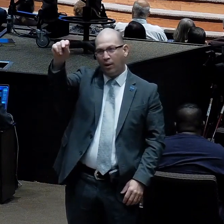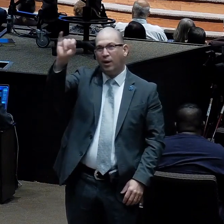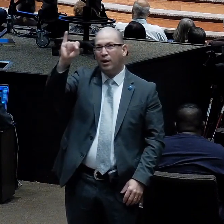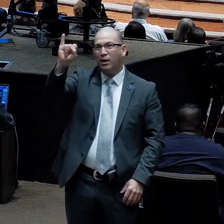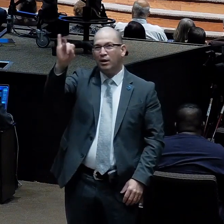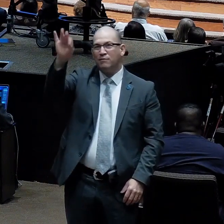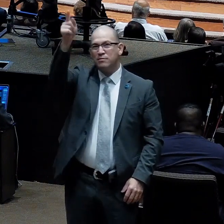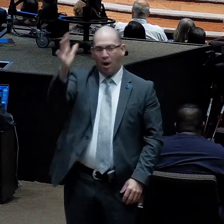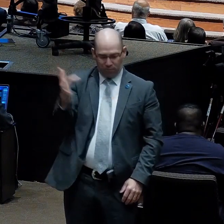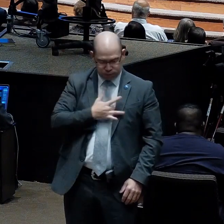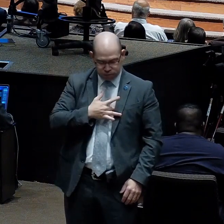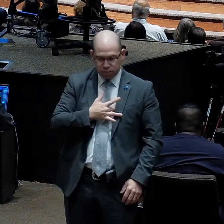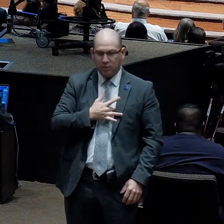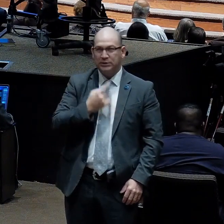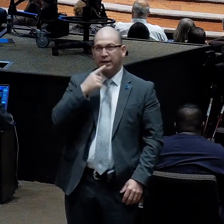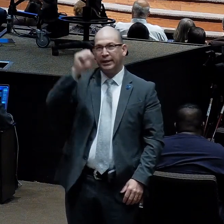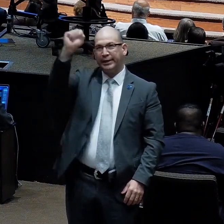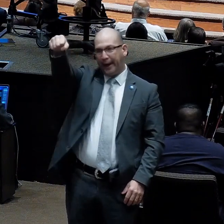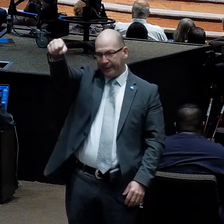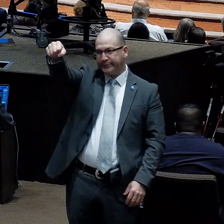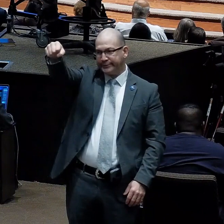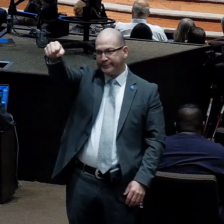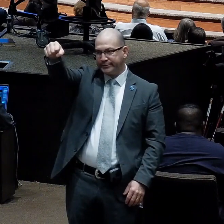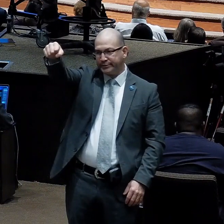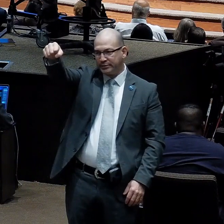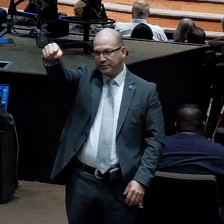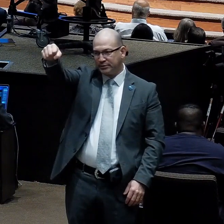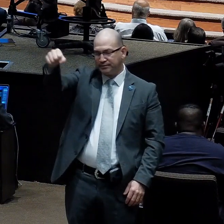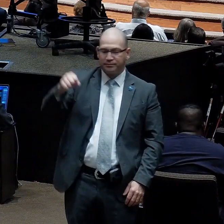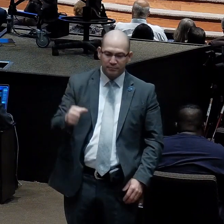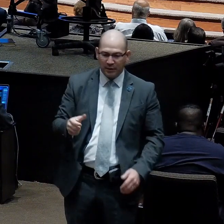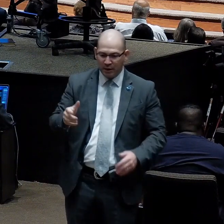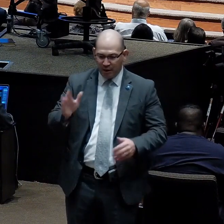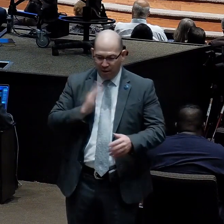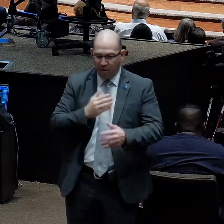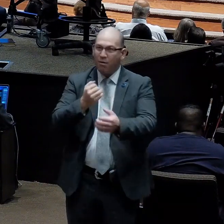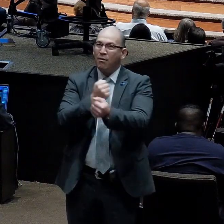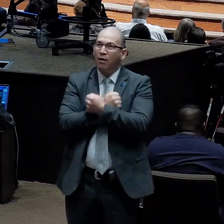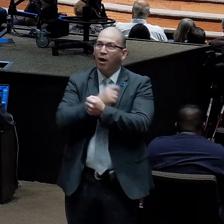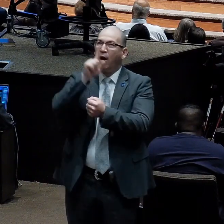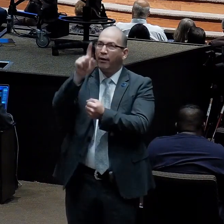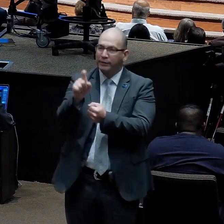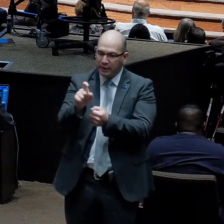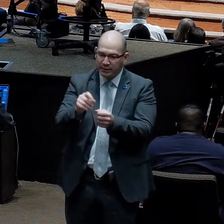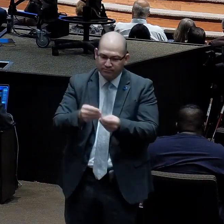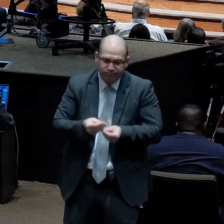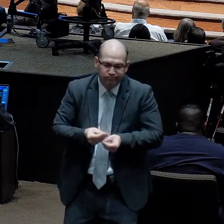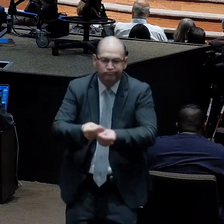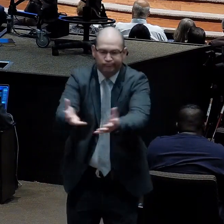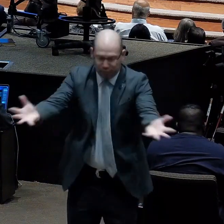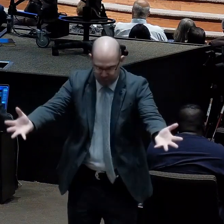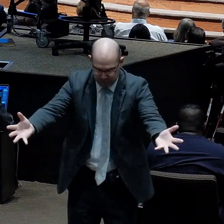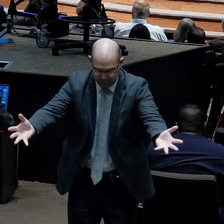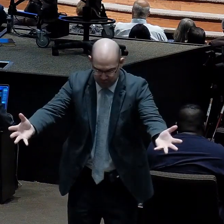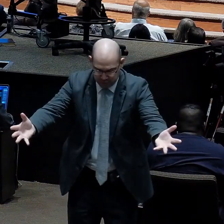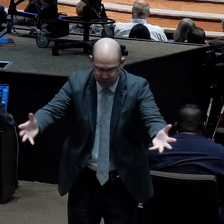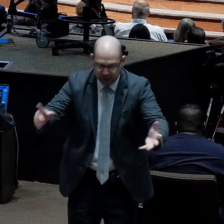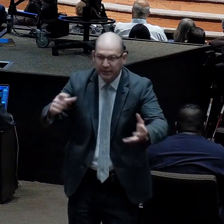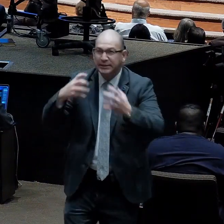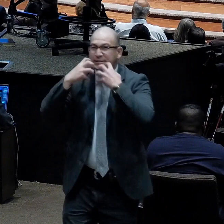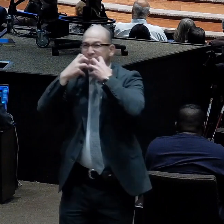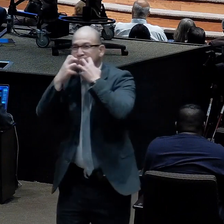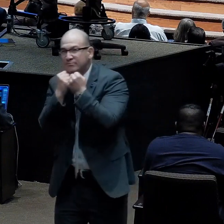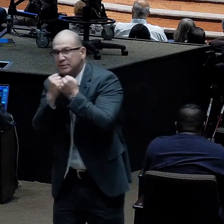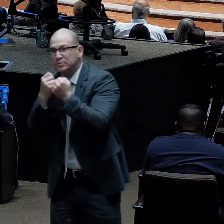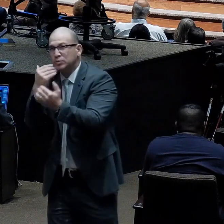Romans 12, 9, let your love be without dissimulation. Abhor that which is evil. Cleave to that which is good. Abhorring evil